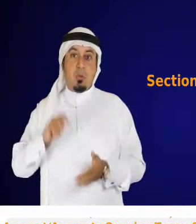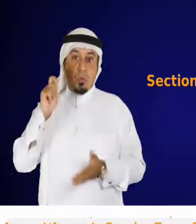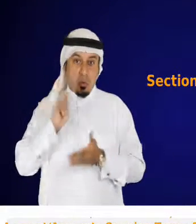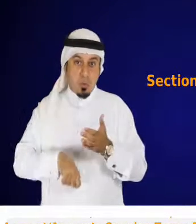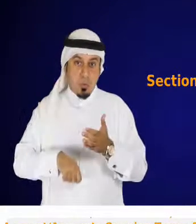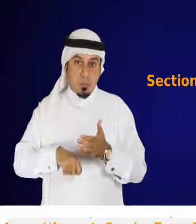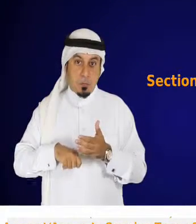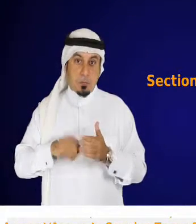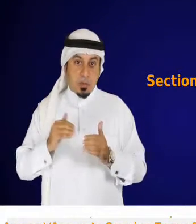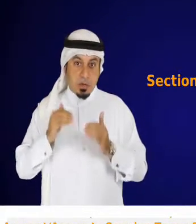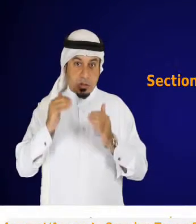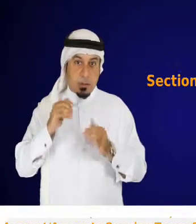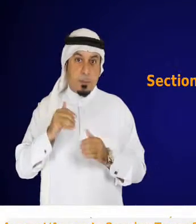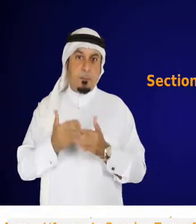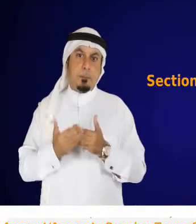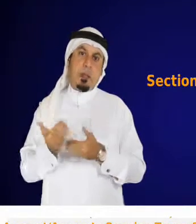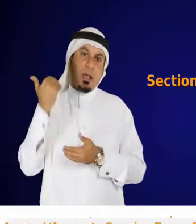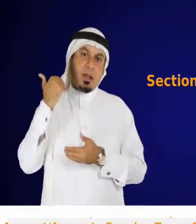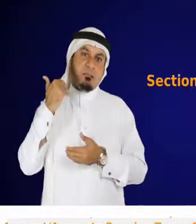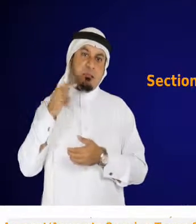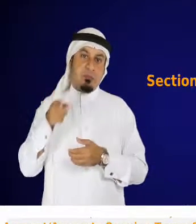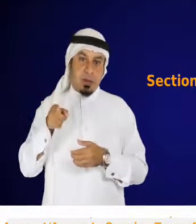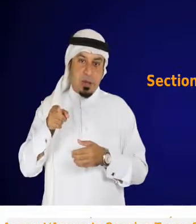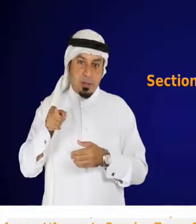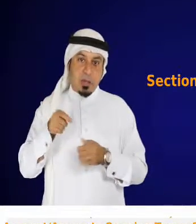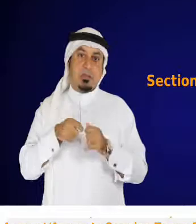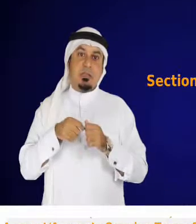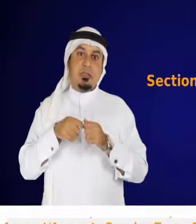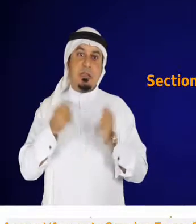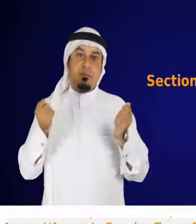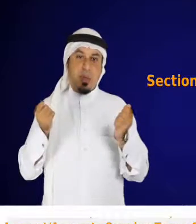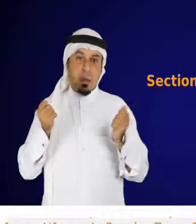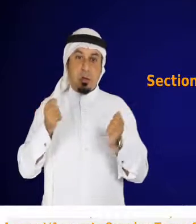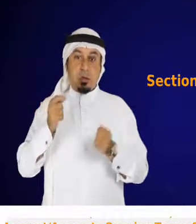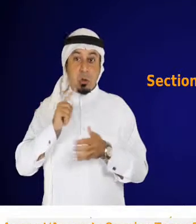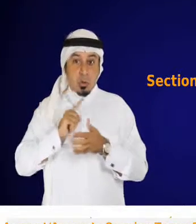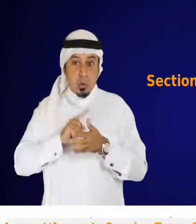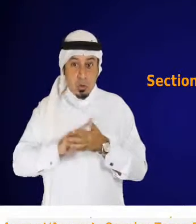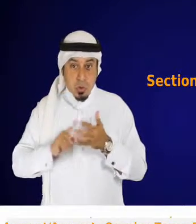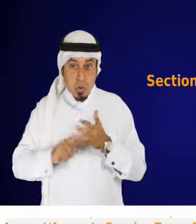supplementary terms and conditions published via the bank's website, and agrees to comply with them.